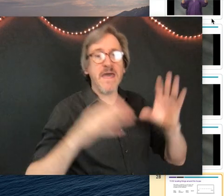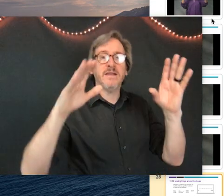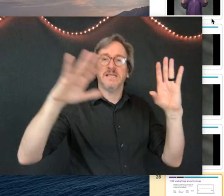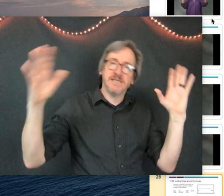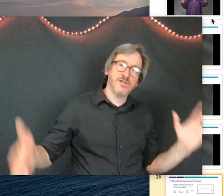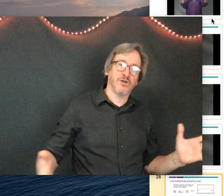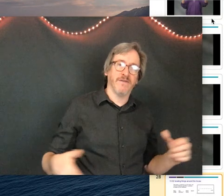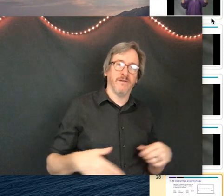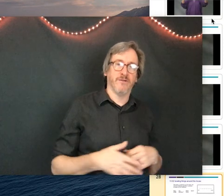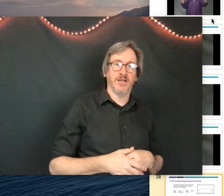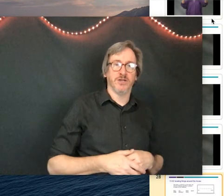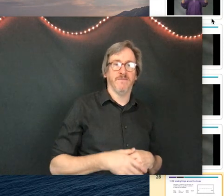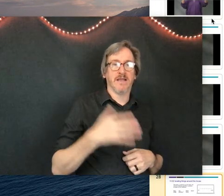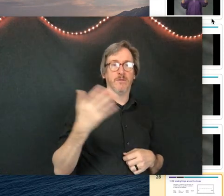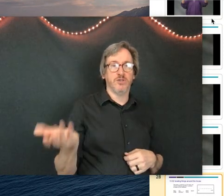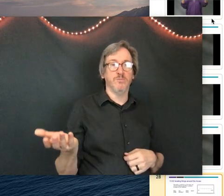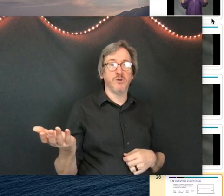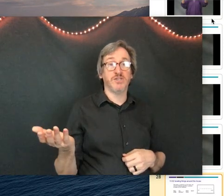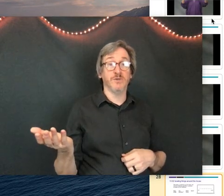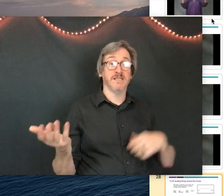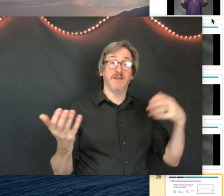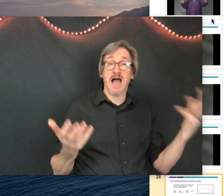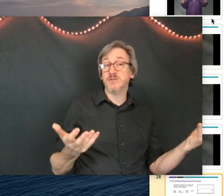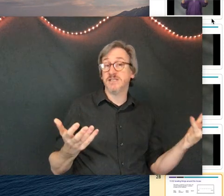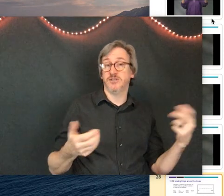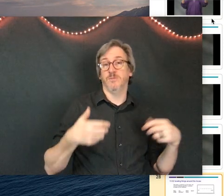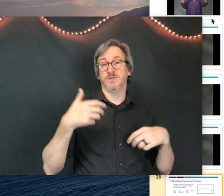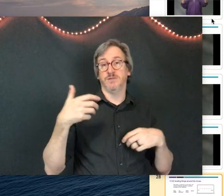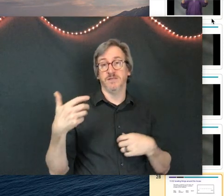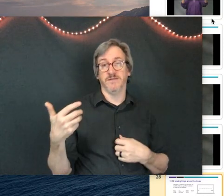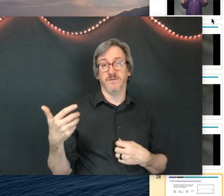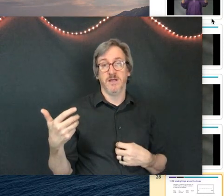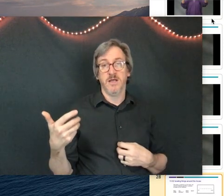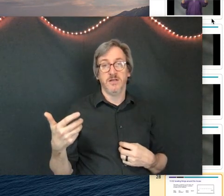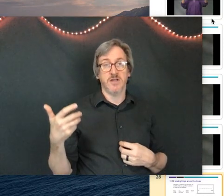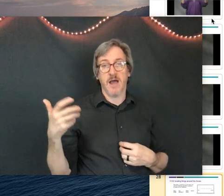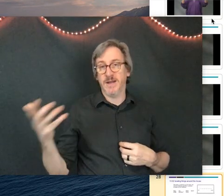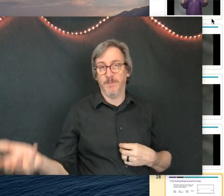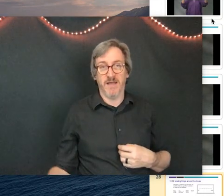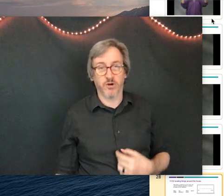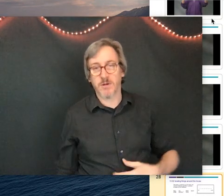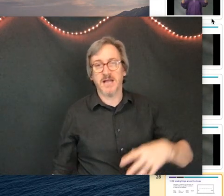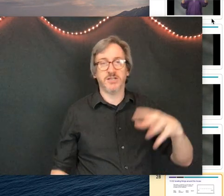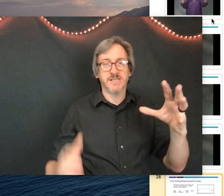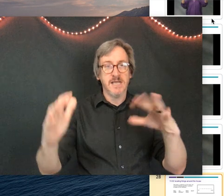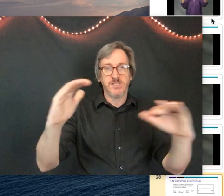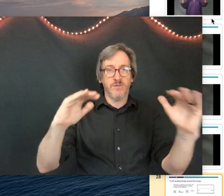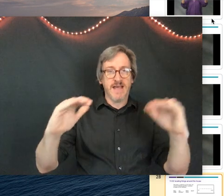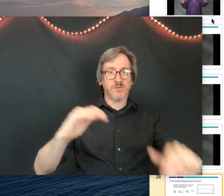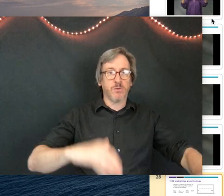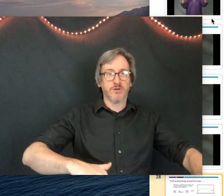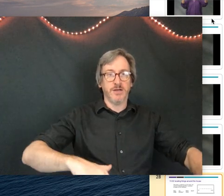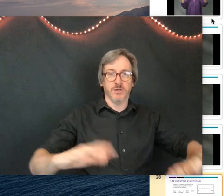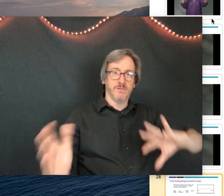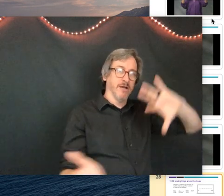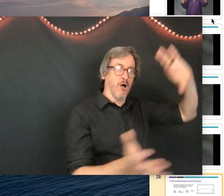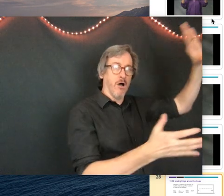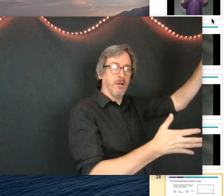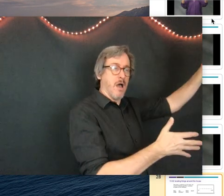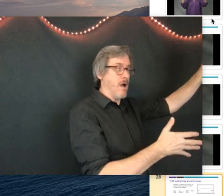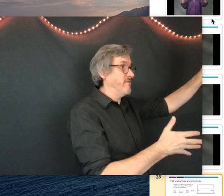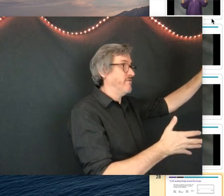And then this is the survey information of like, do most students live in houses? Do most students live, how many people have garages? So that's what we're trying to do.